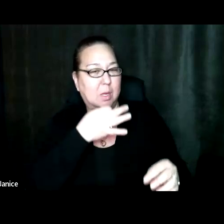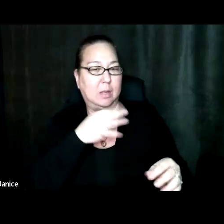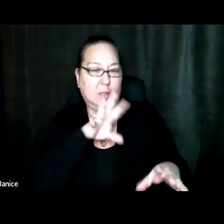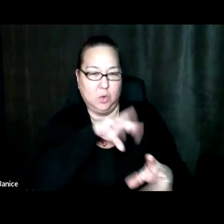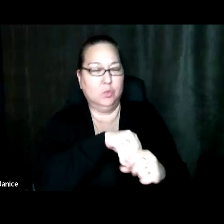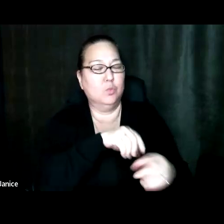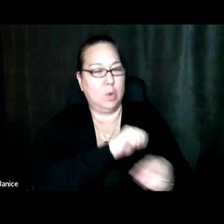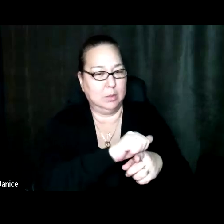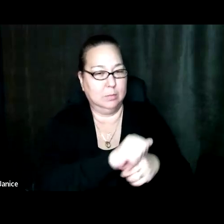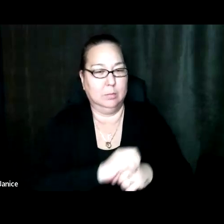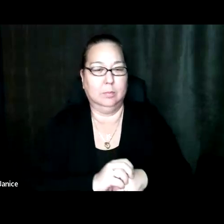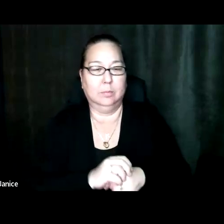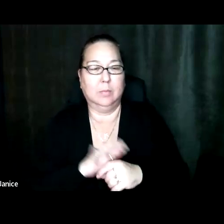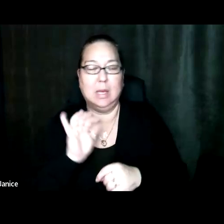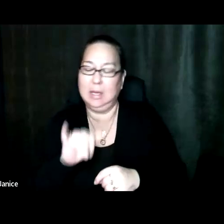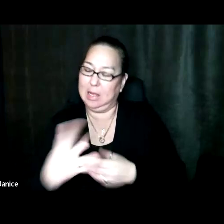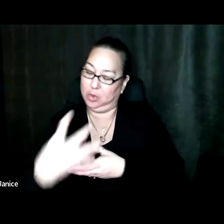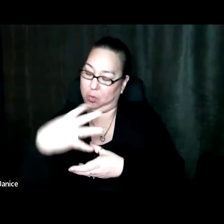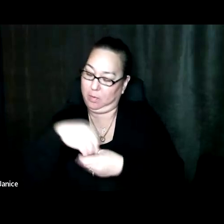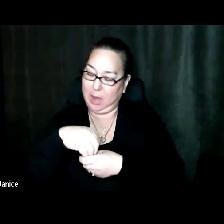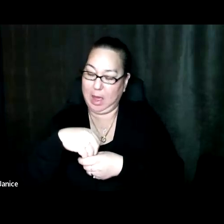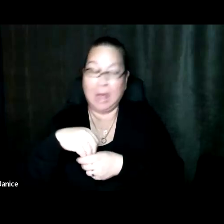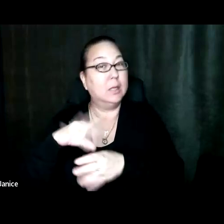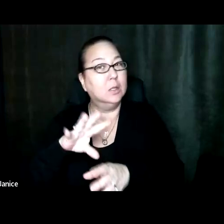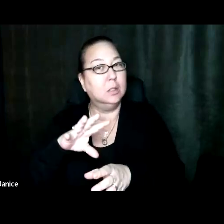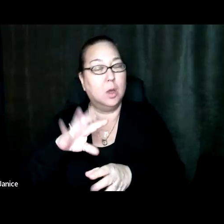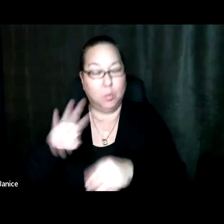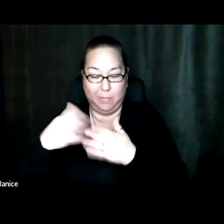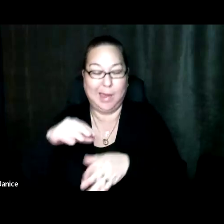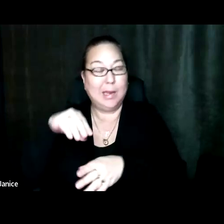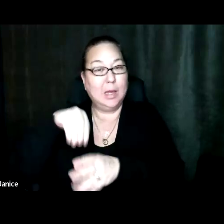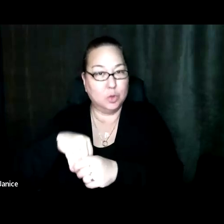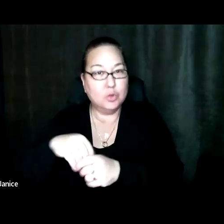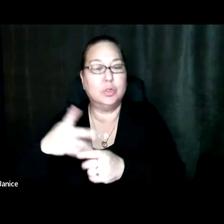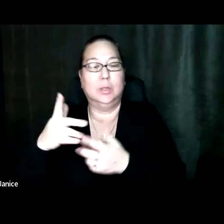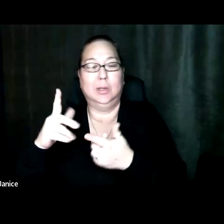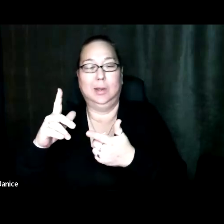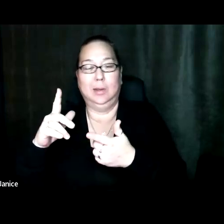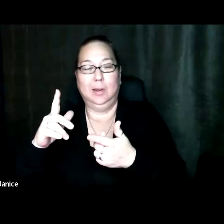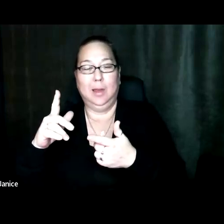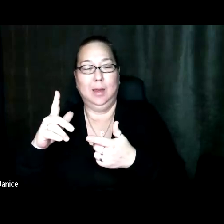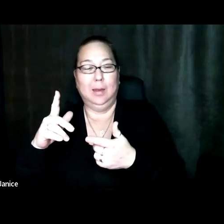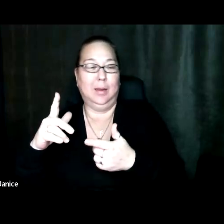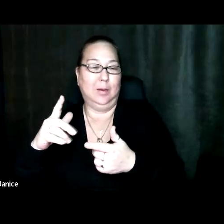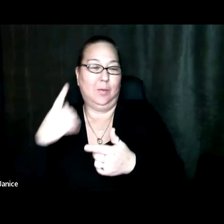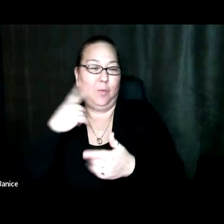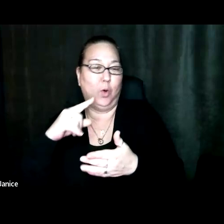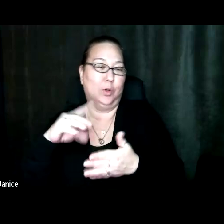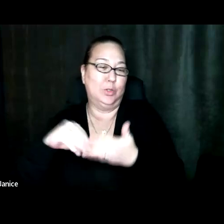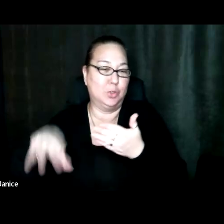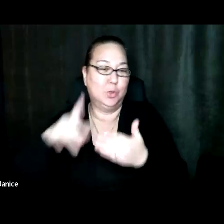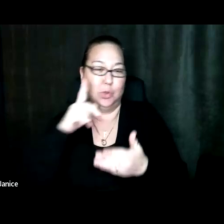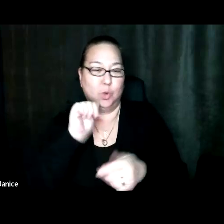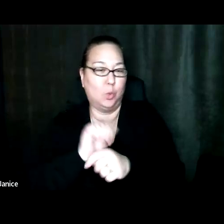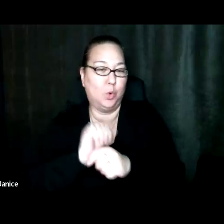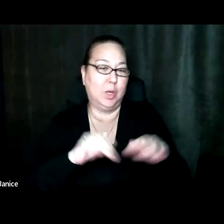to provide inclusion and assistance for students working below, at, and above grade level, resulting in gains